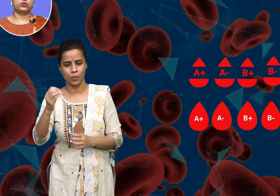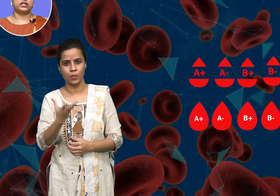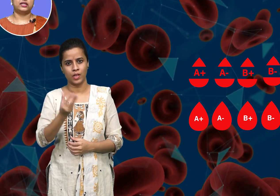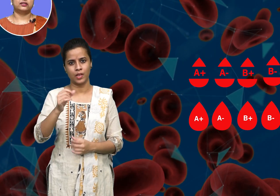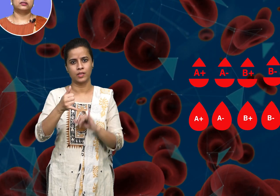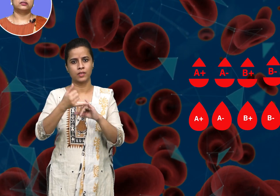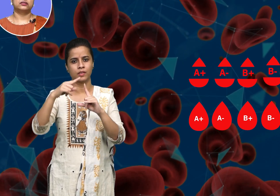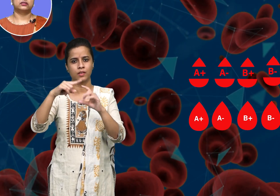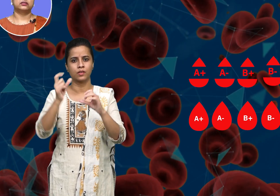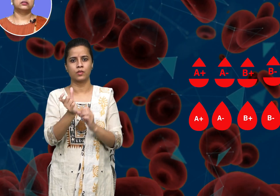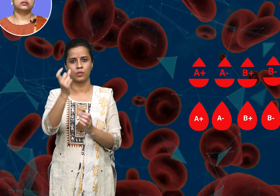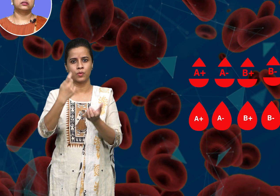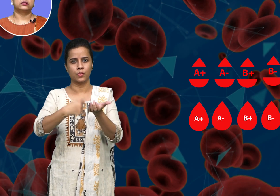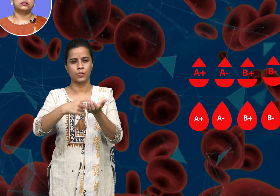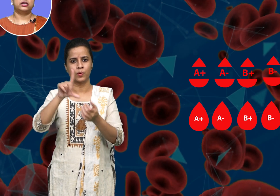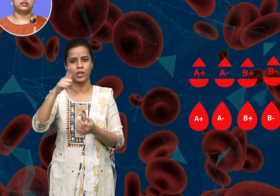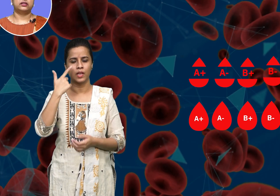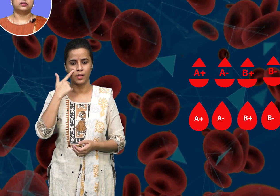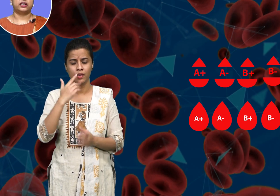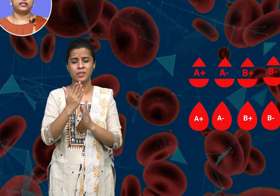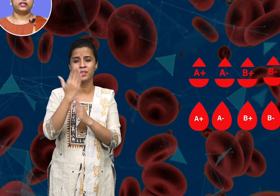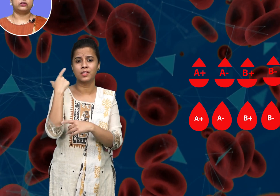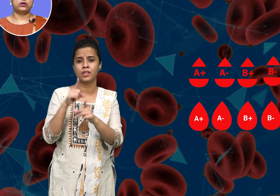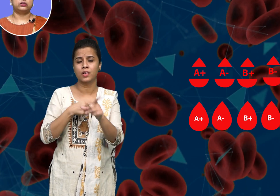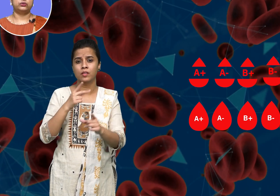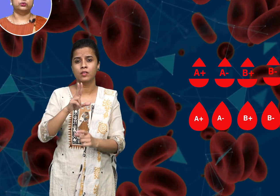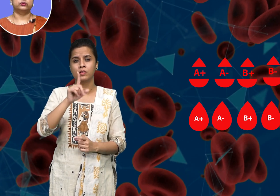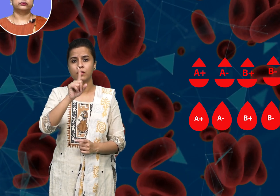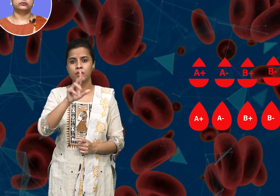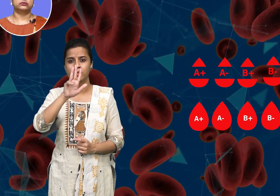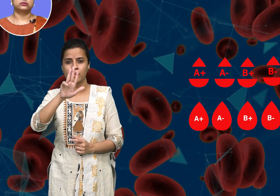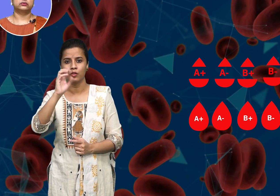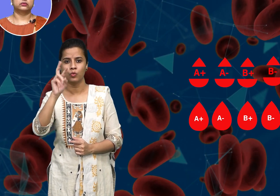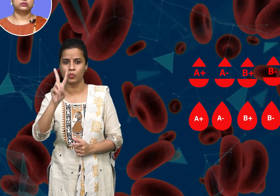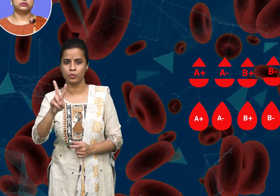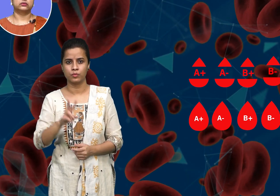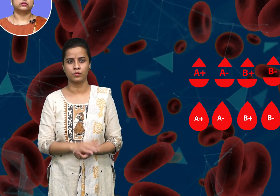and Storley in 1902.